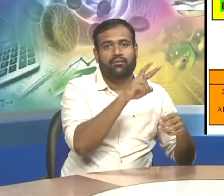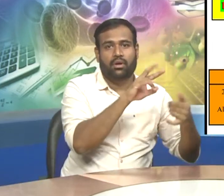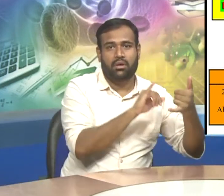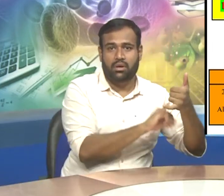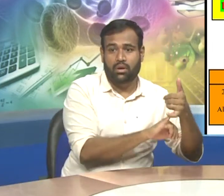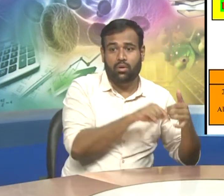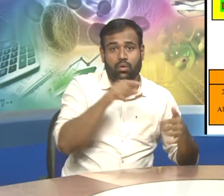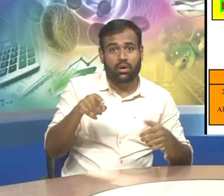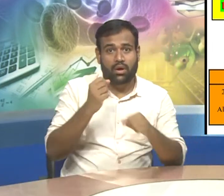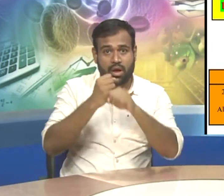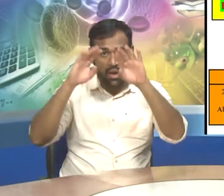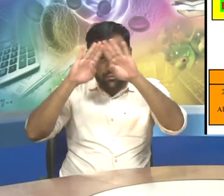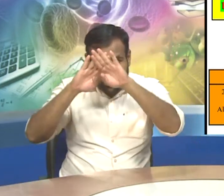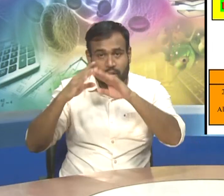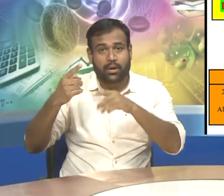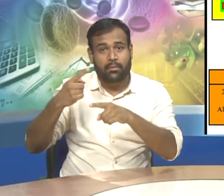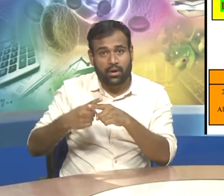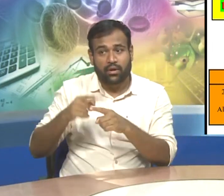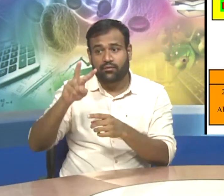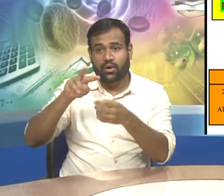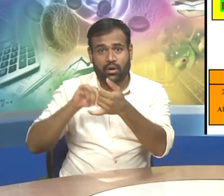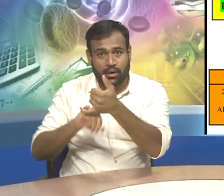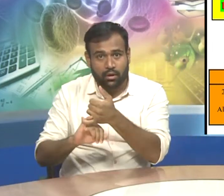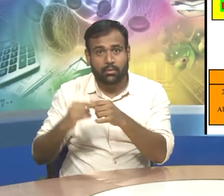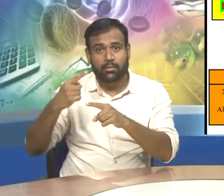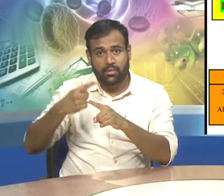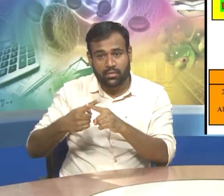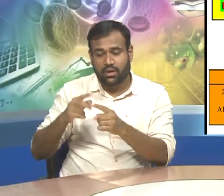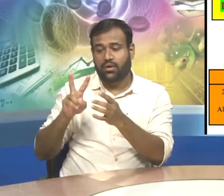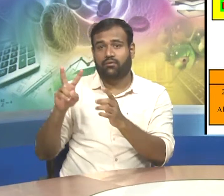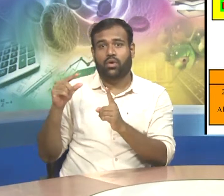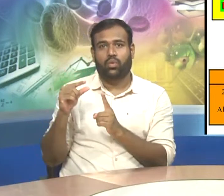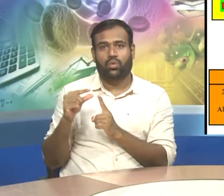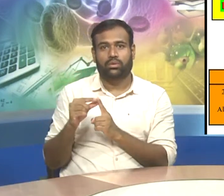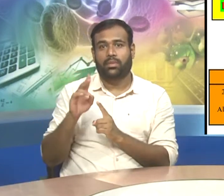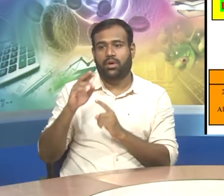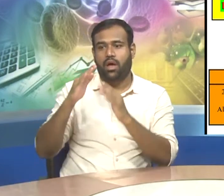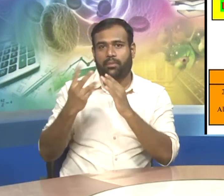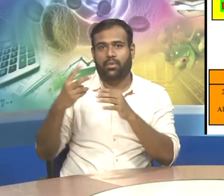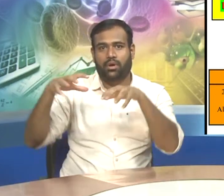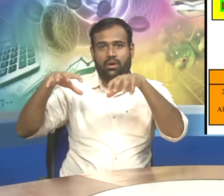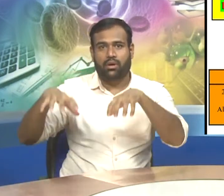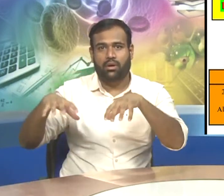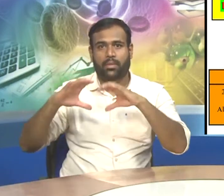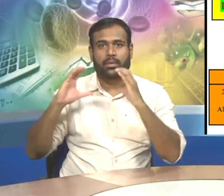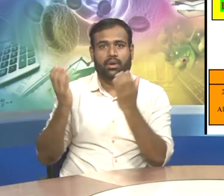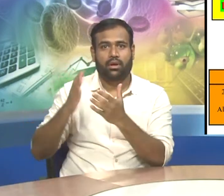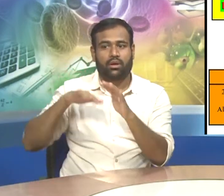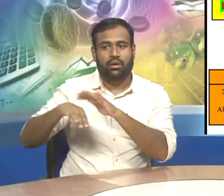system, and on the other side, 2 points below the unicameralism explains both the